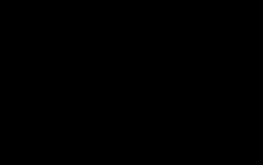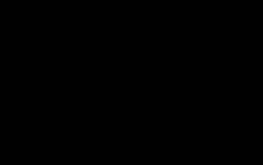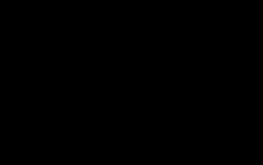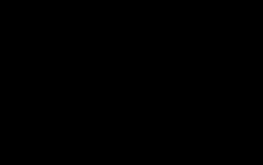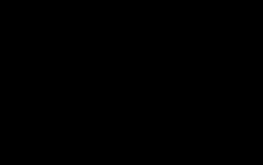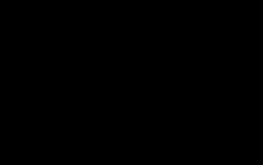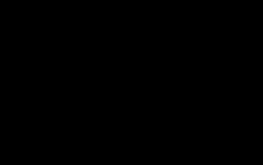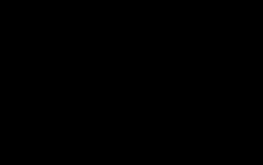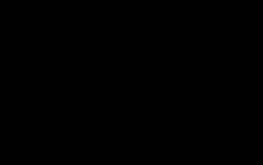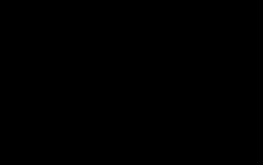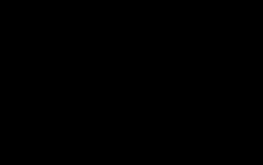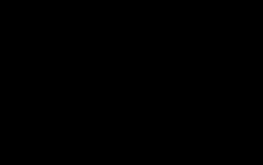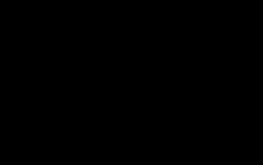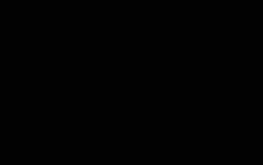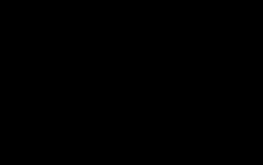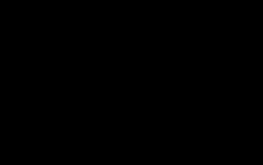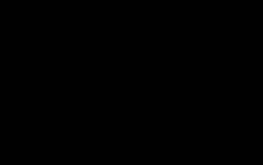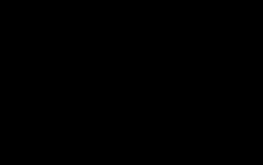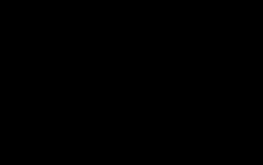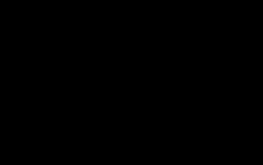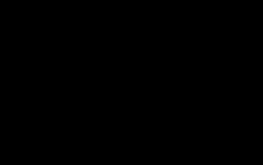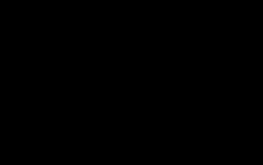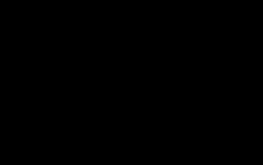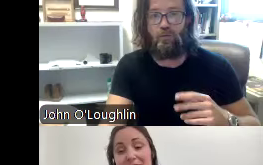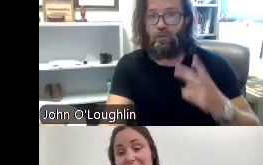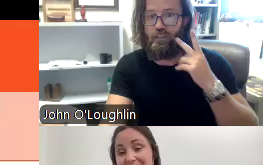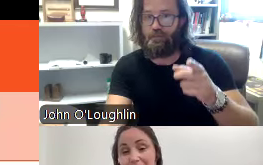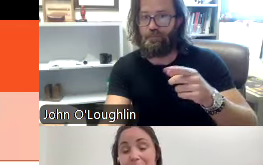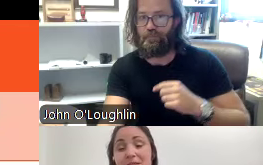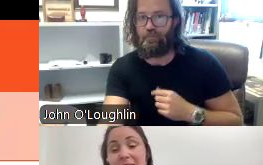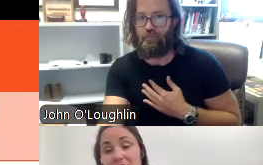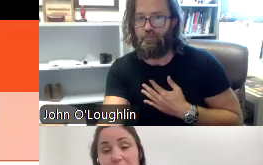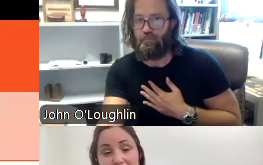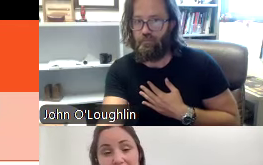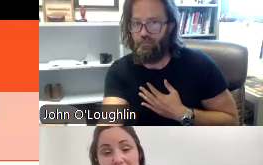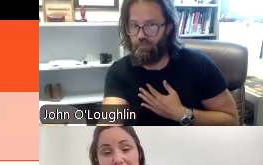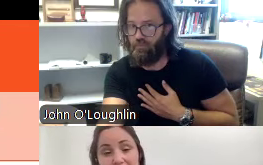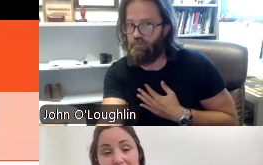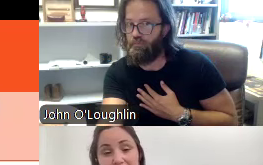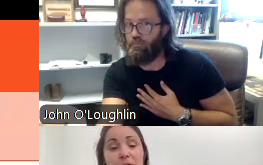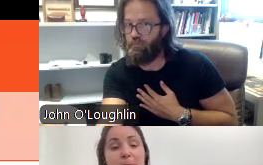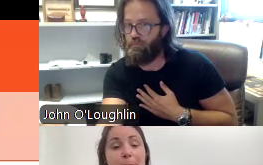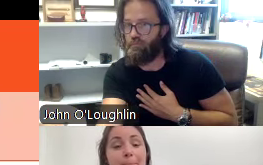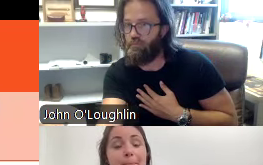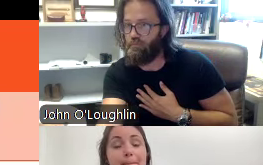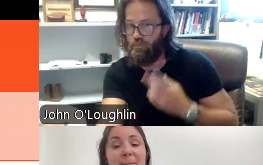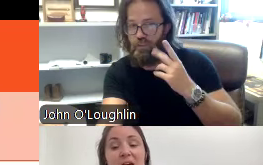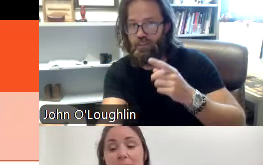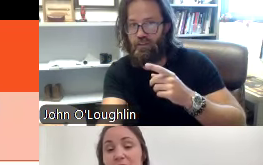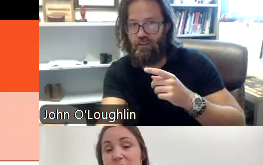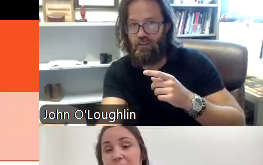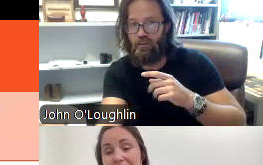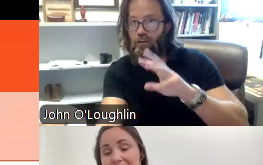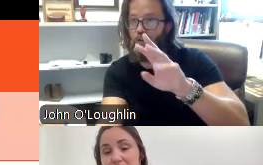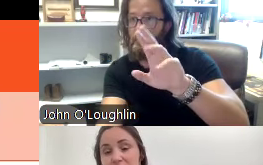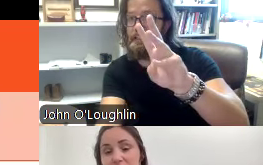and too long, so it won't be in your favor to do it using a FaceTime dialogue back and forth that way.